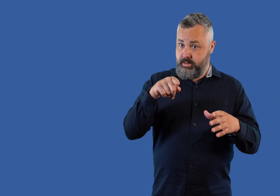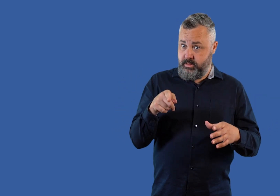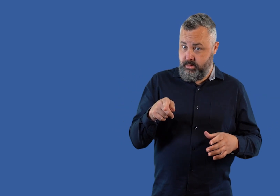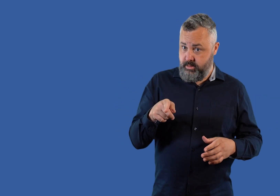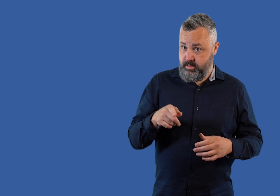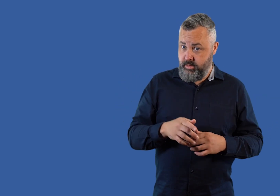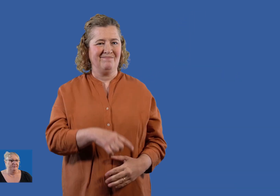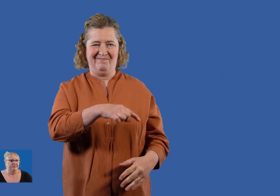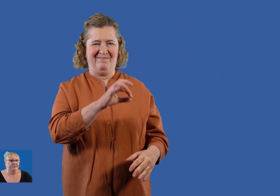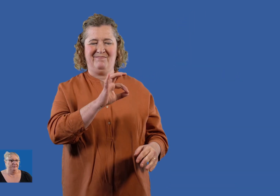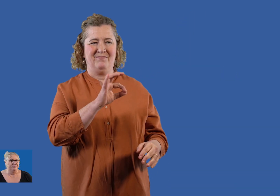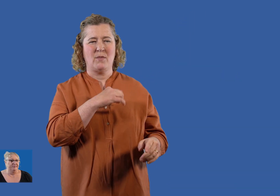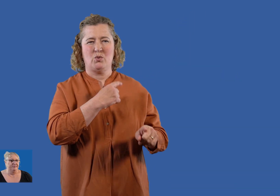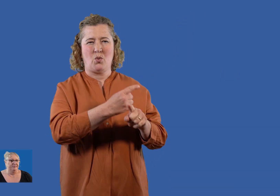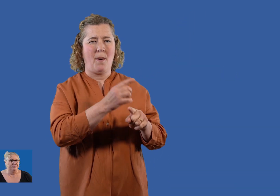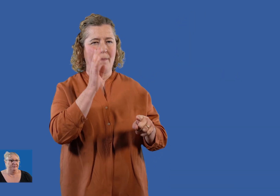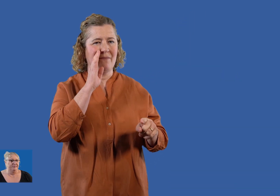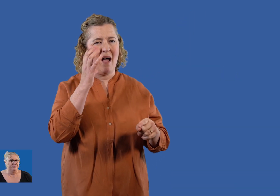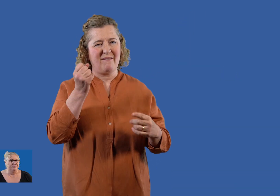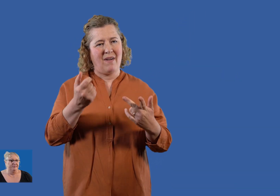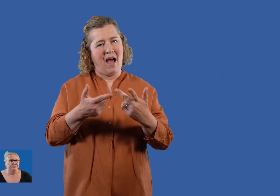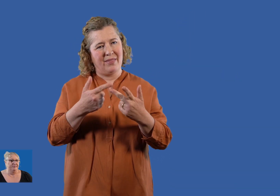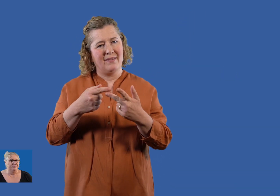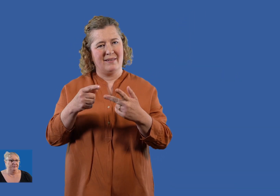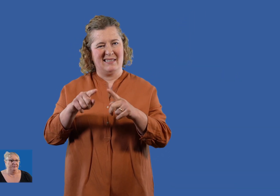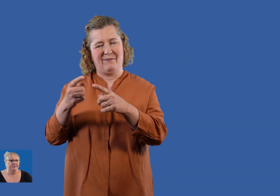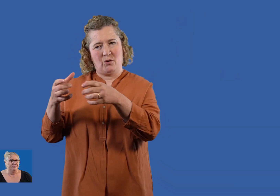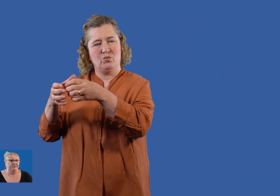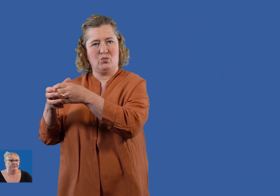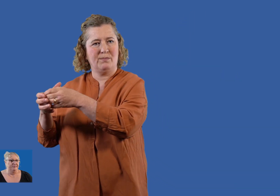category? As mentioned before, there are a few other categories.